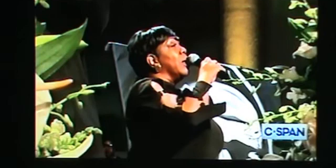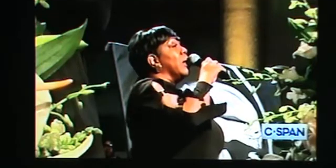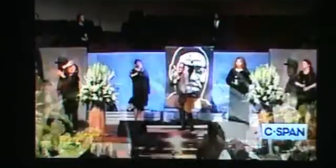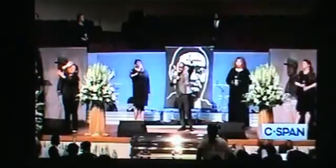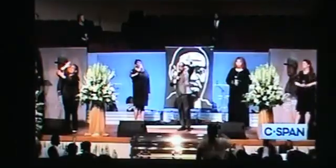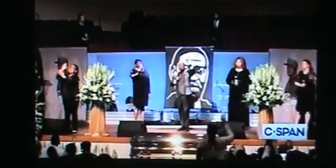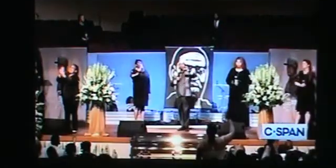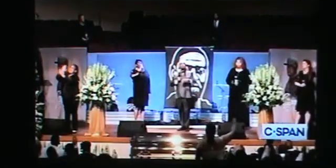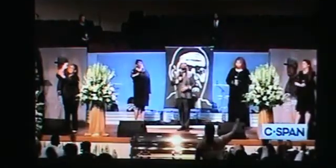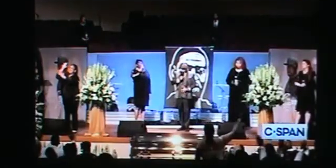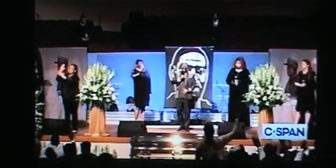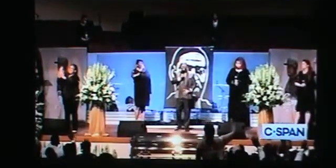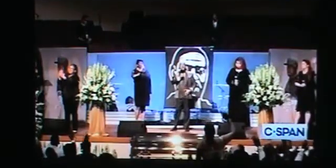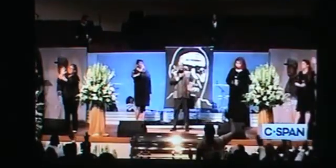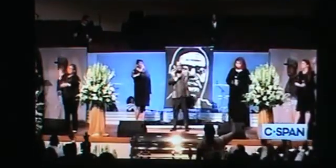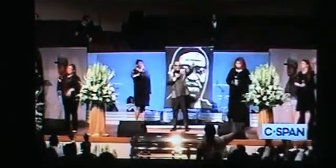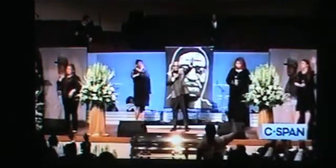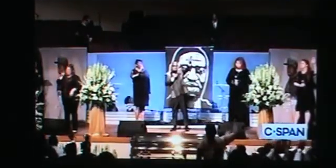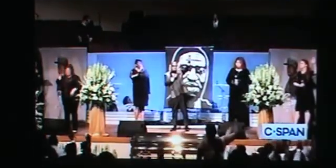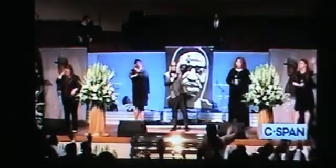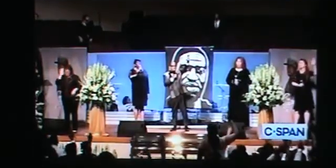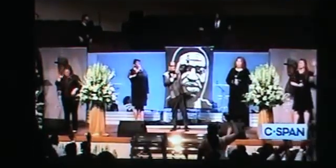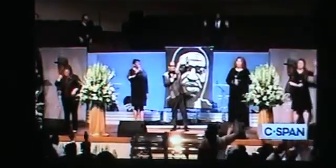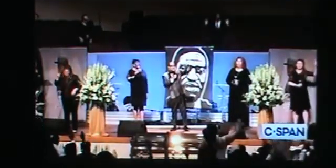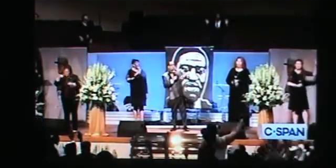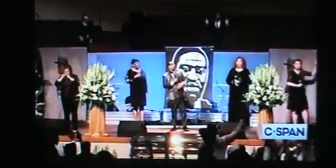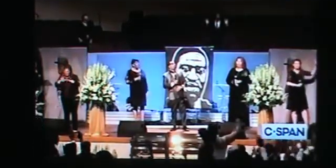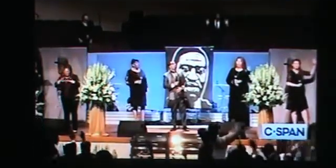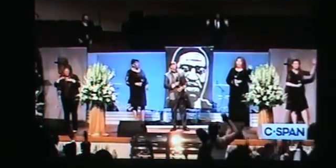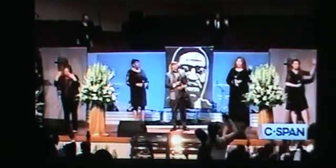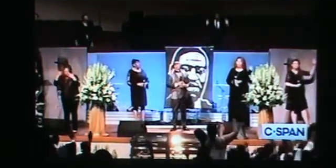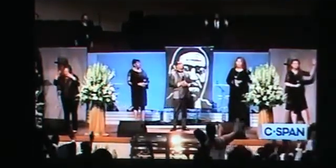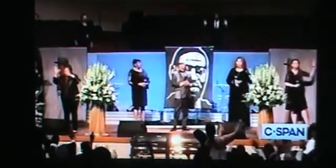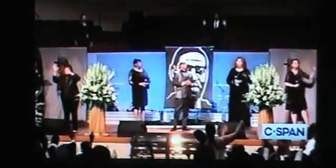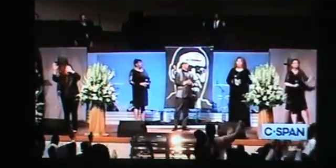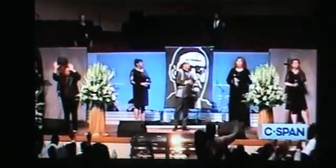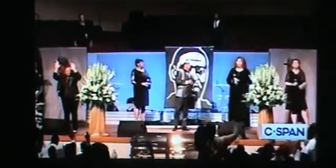you know you're blessed. Wave your hand if you know you're blessed.